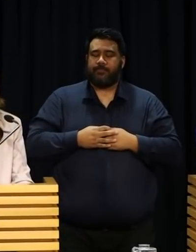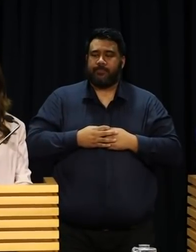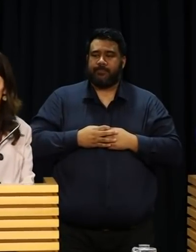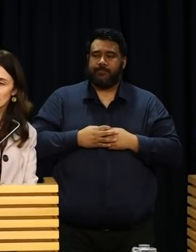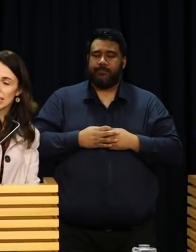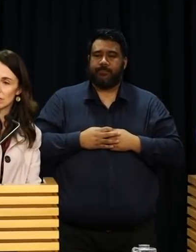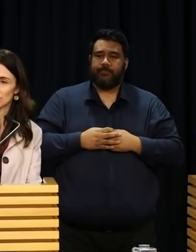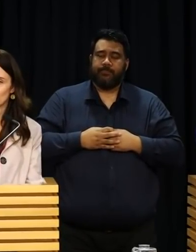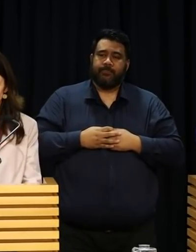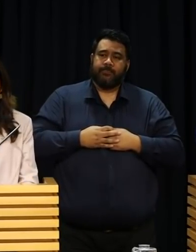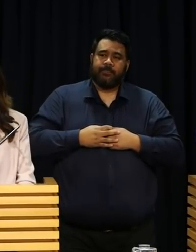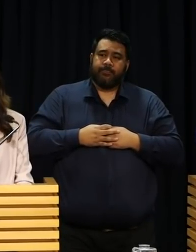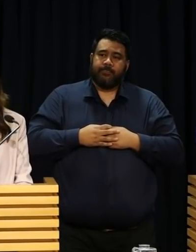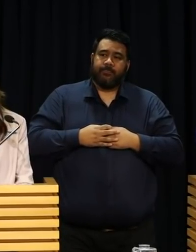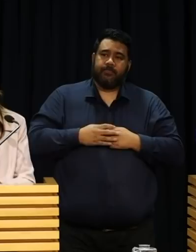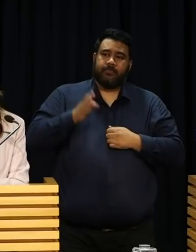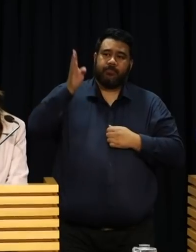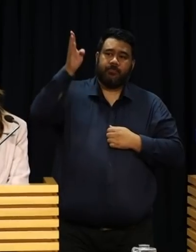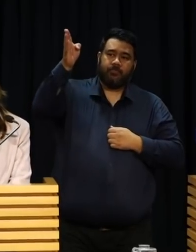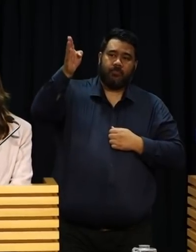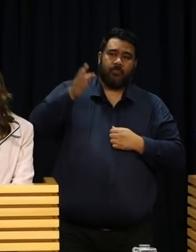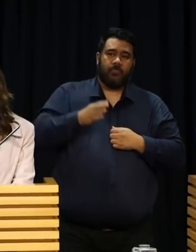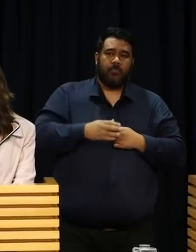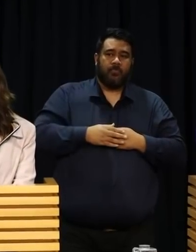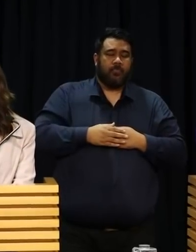What prompted the... Yeah. Aupito.